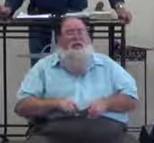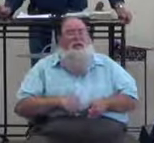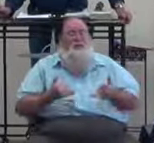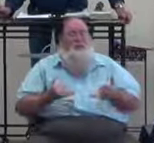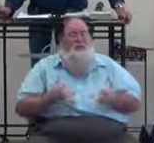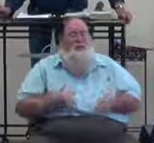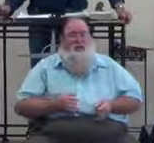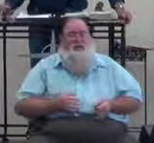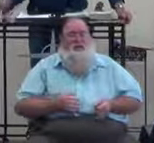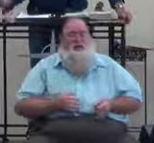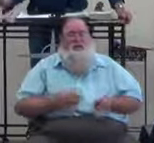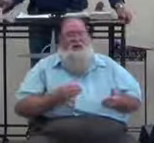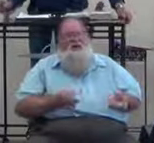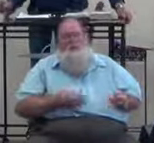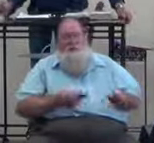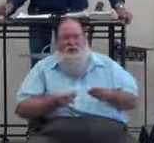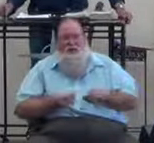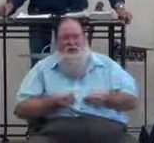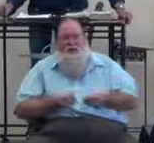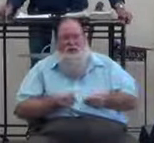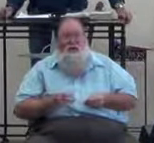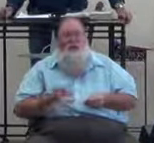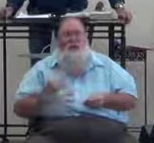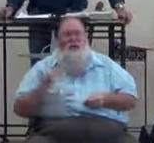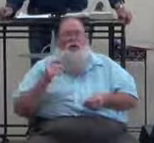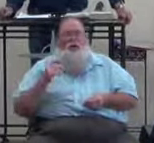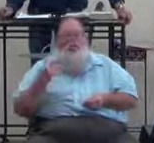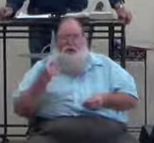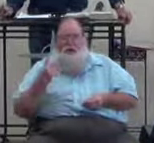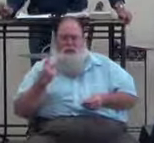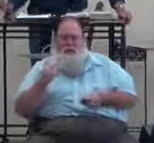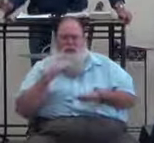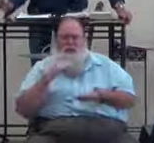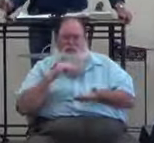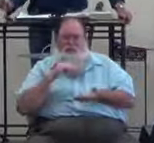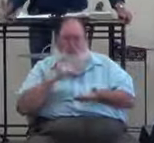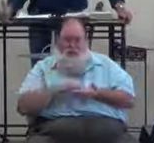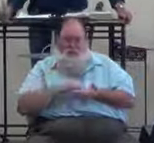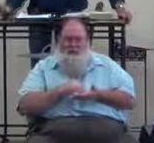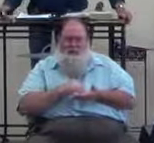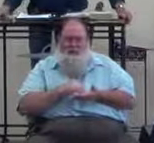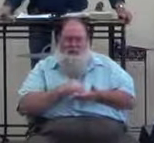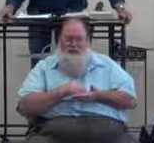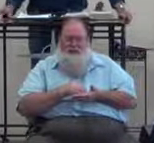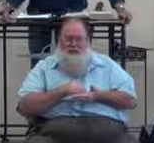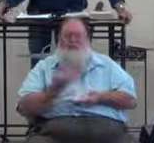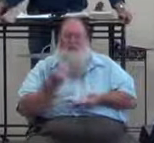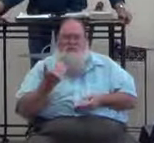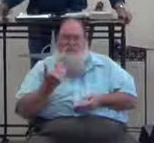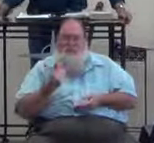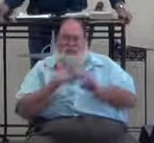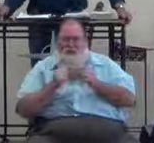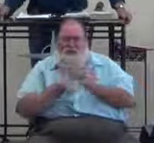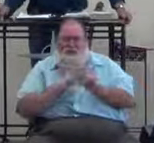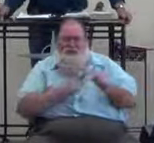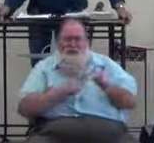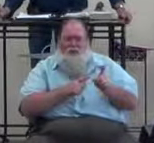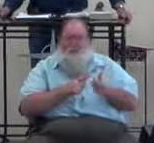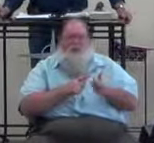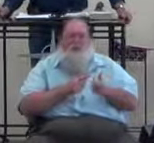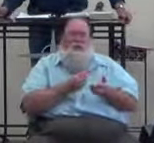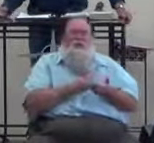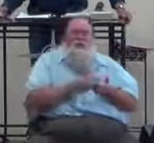he's put together a 2015 group to go to Israel, tour the Holy Lands. I know right now it's not too popular of a